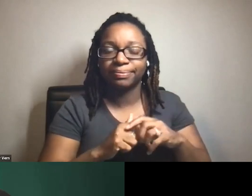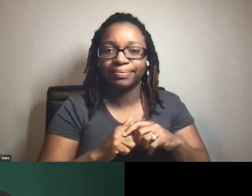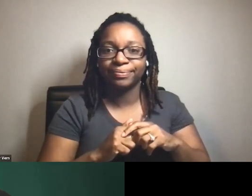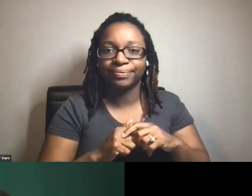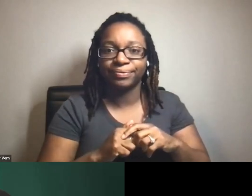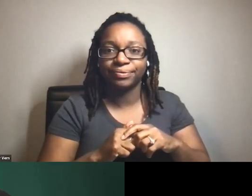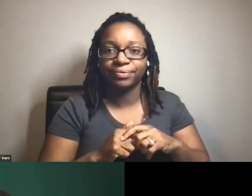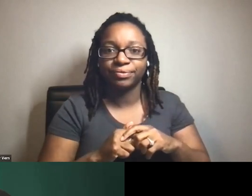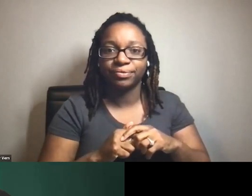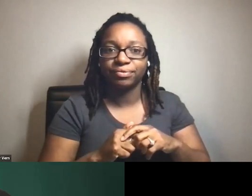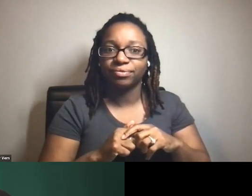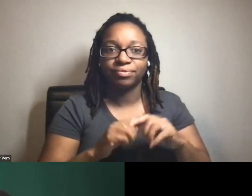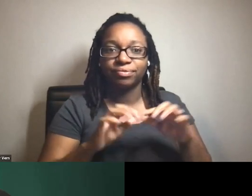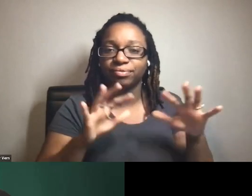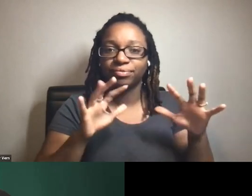that. Please also share.